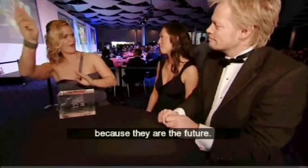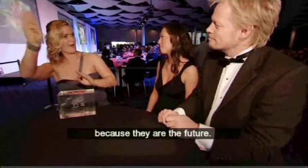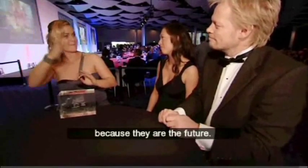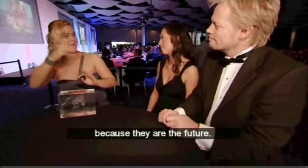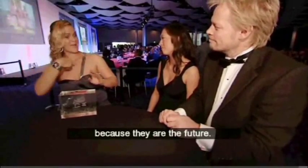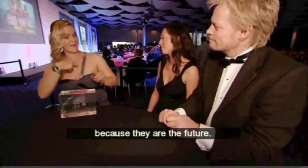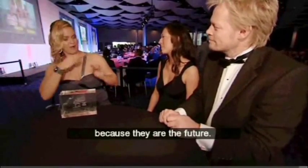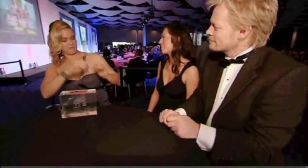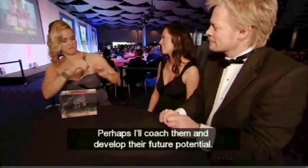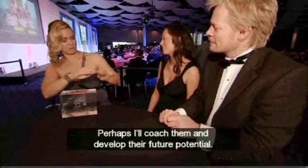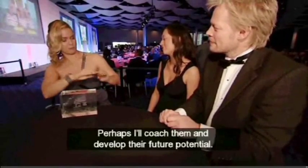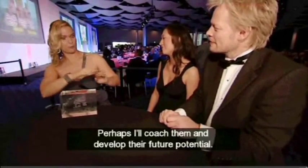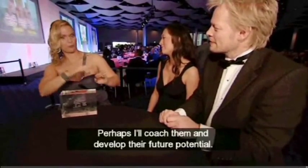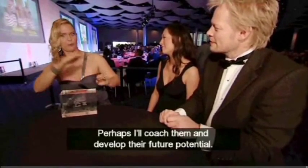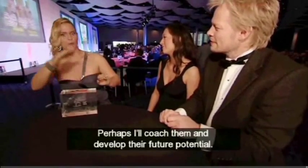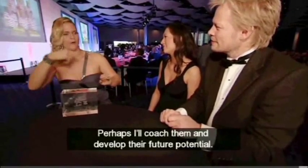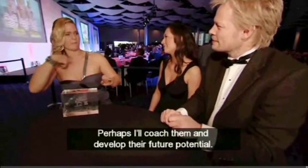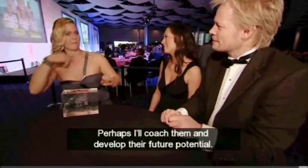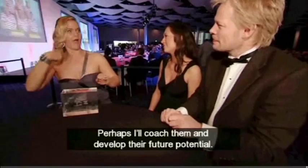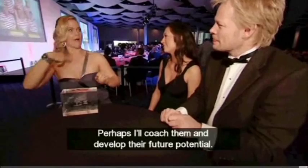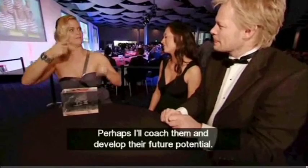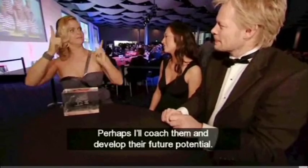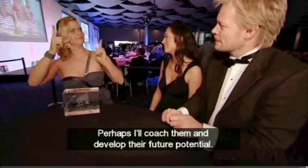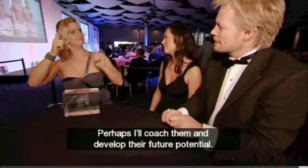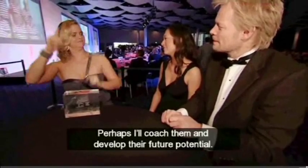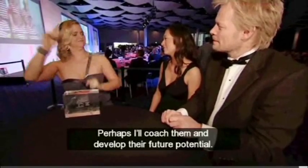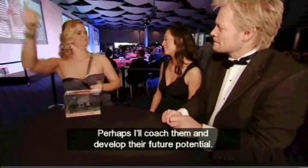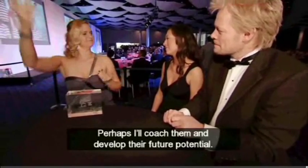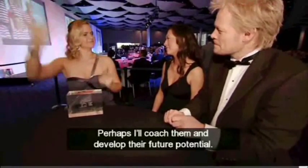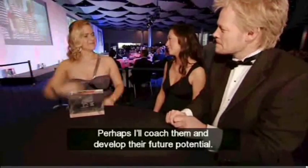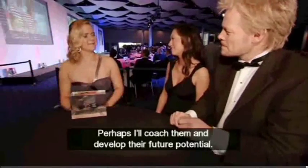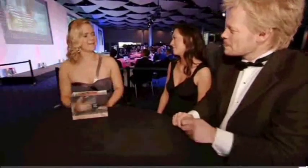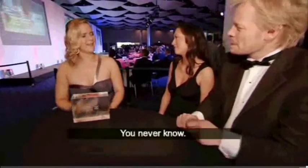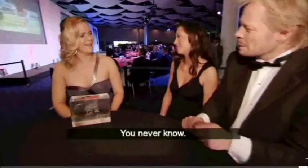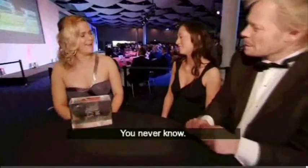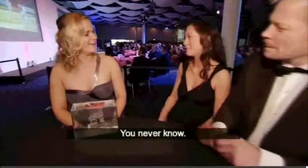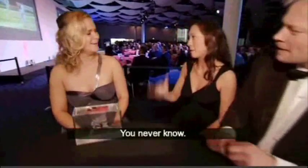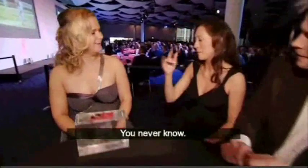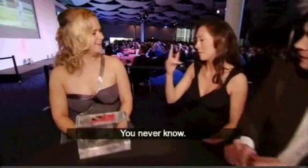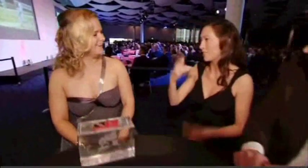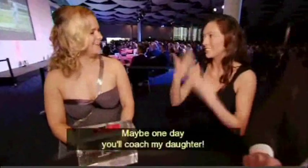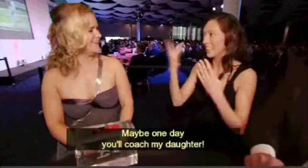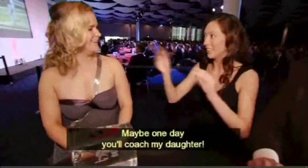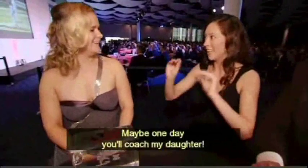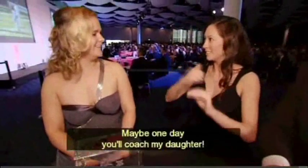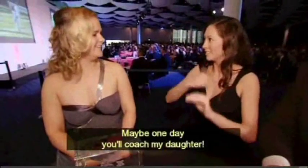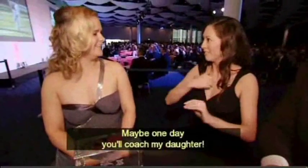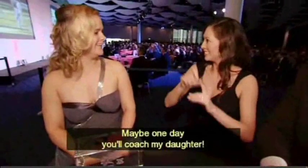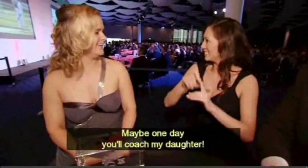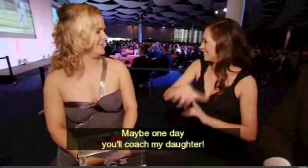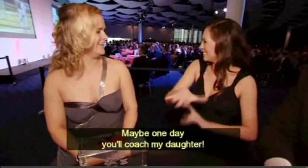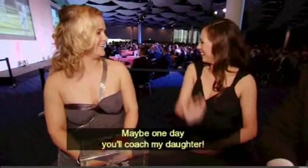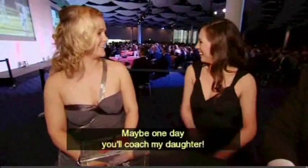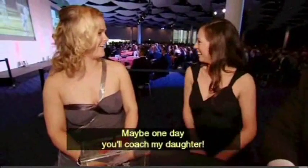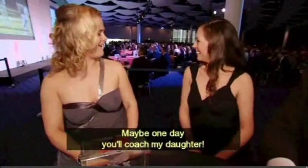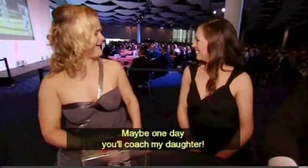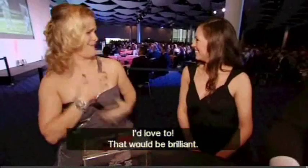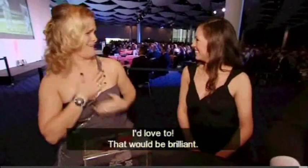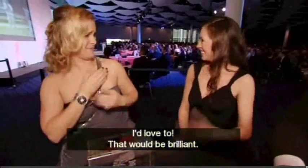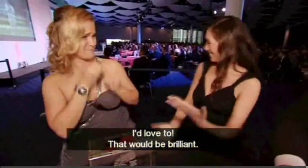are the future. Perhaps I'll coach them and develop their future potential. You never know. Maybe one day you'll coach my daughter. I'd love to.